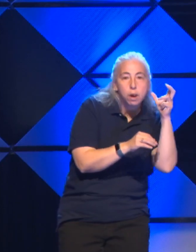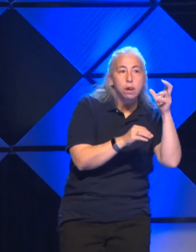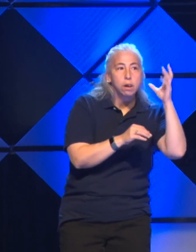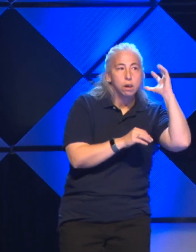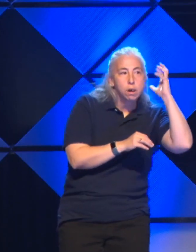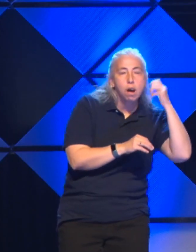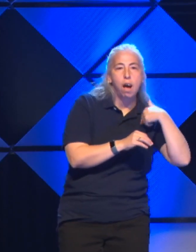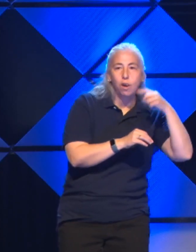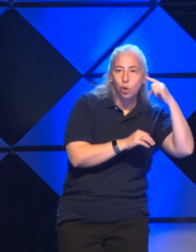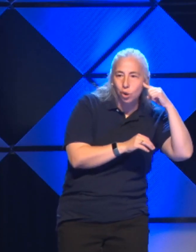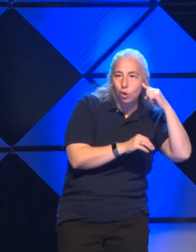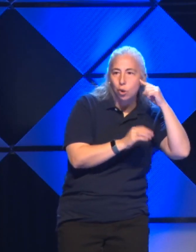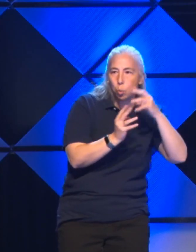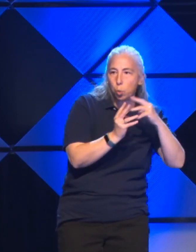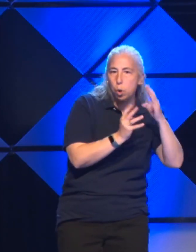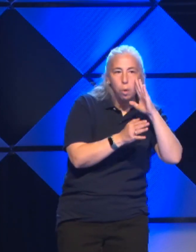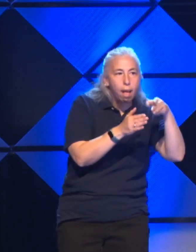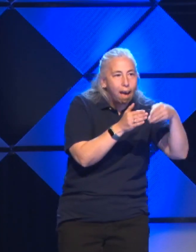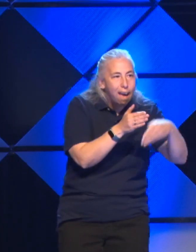soon. The